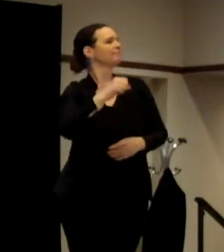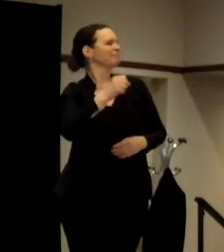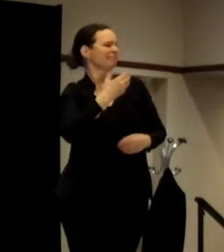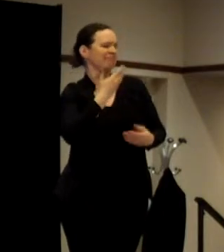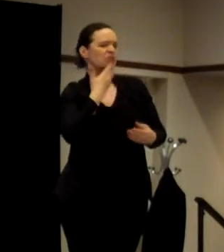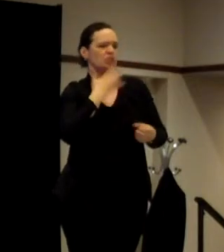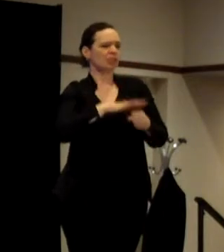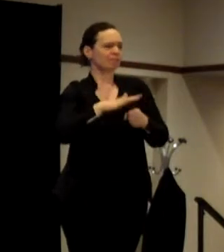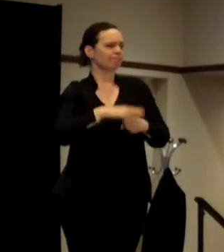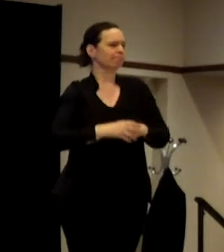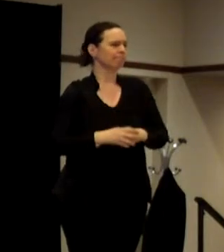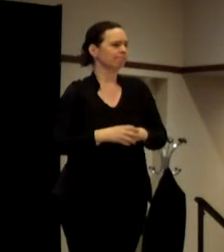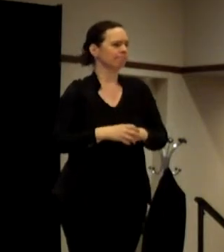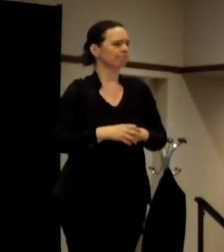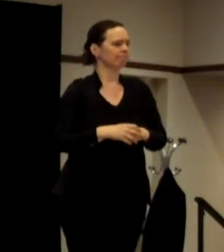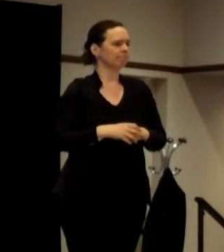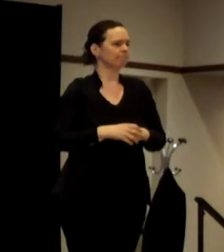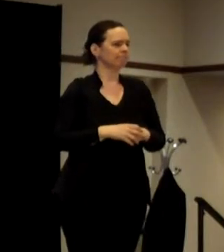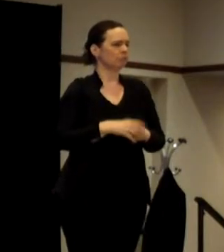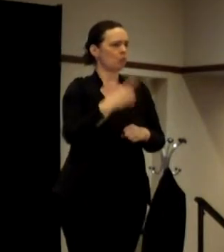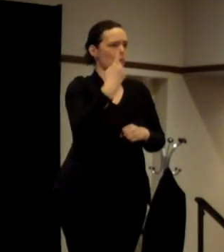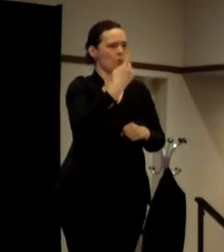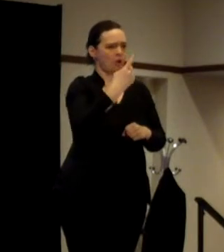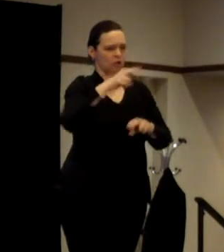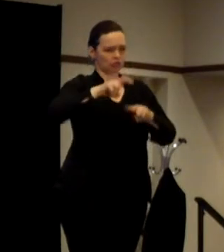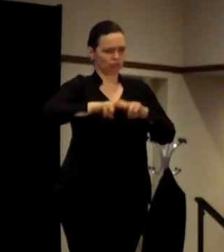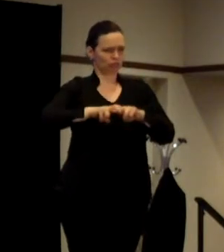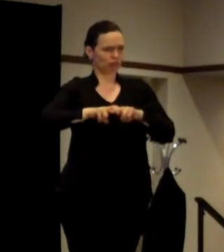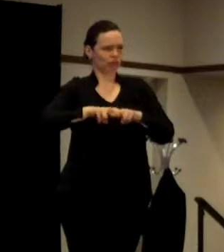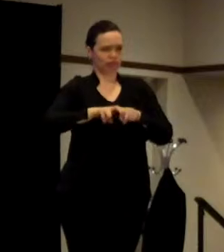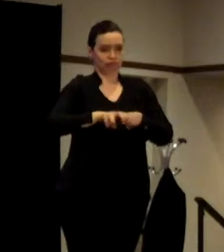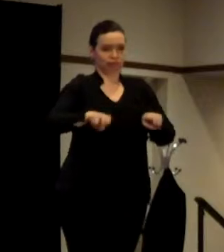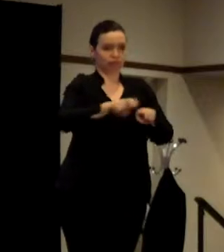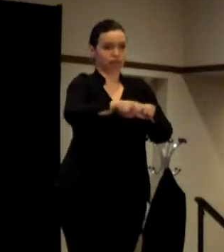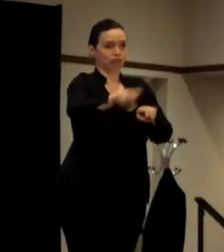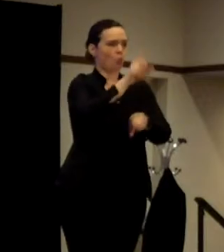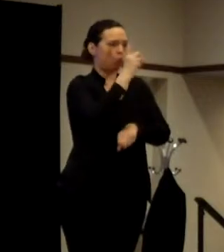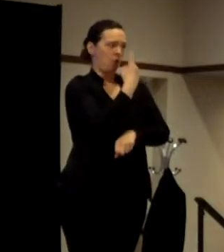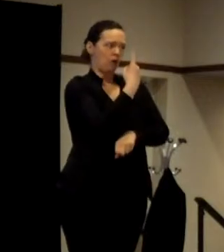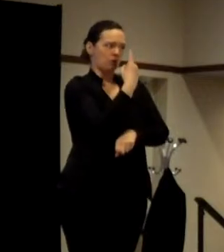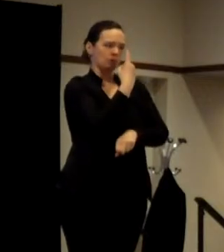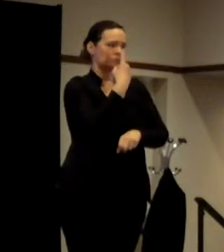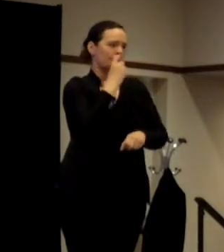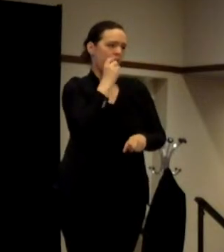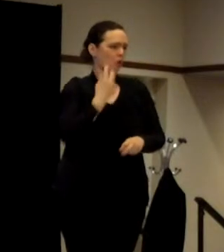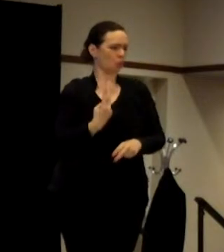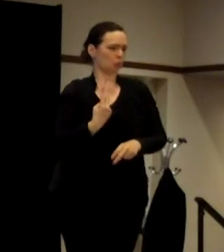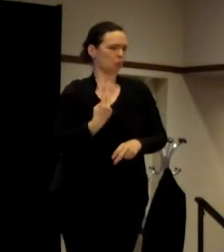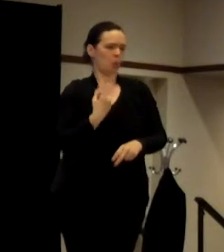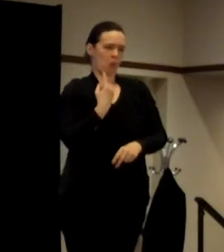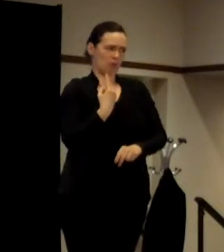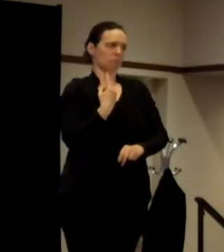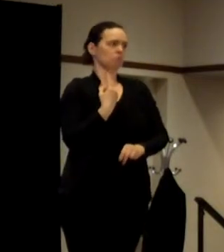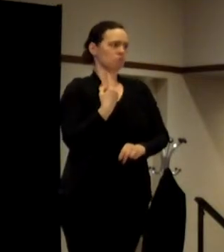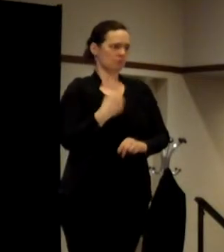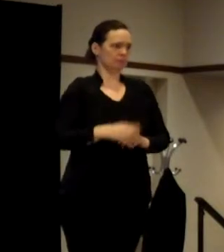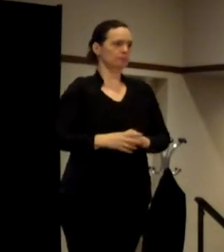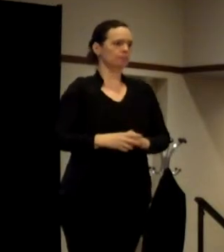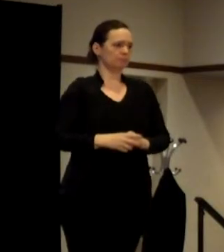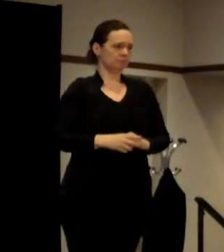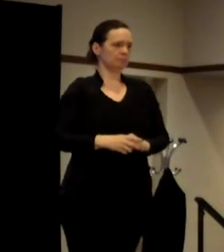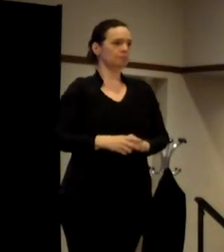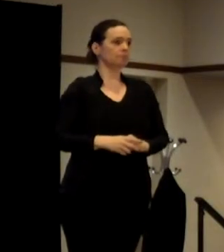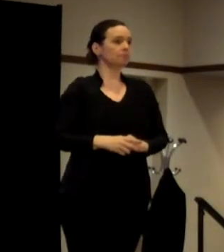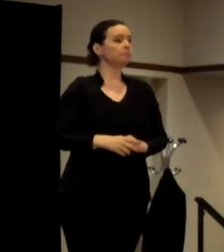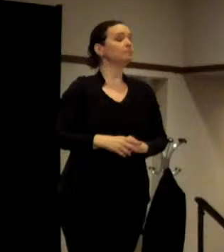is 1 child per seat. You have, obviously, the seats are bigger than the little ones for most cases. But then many